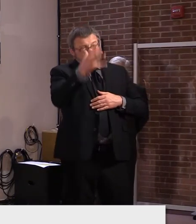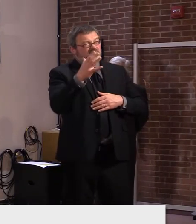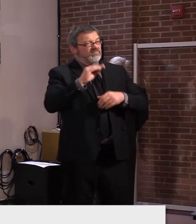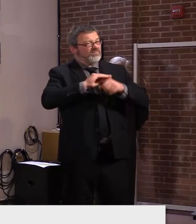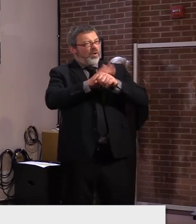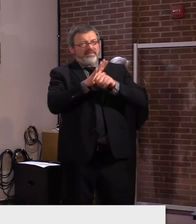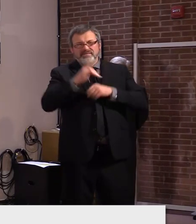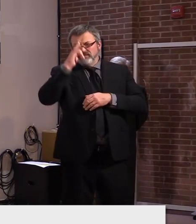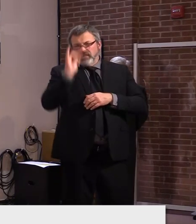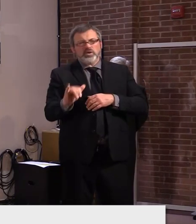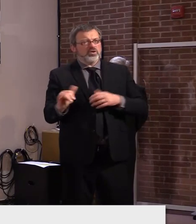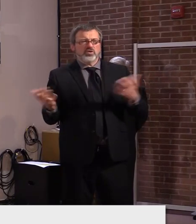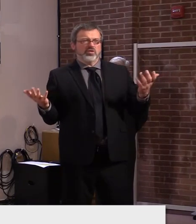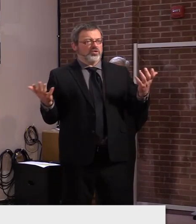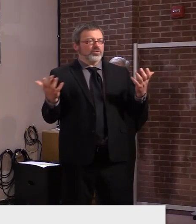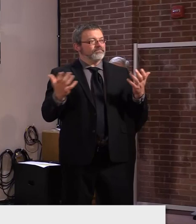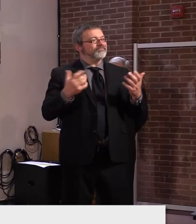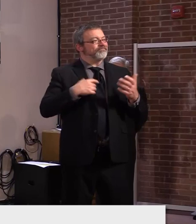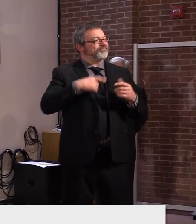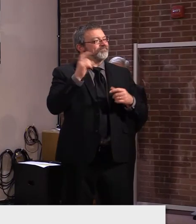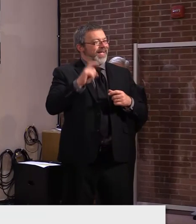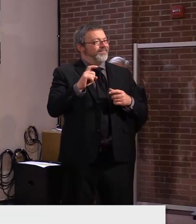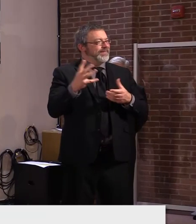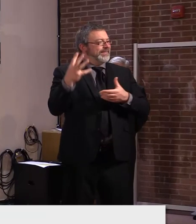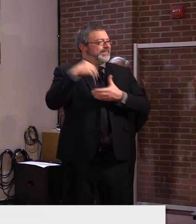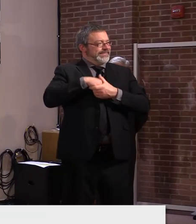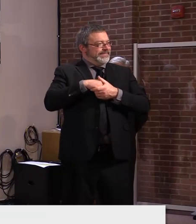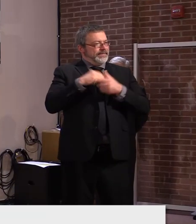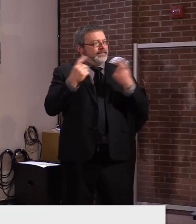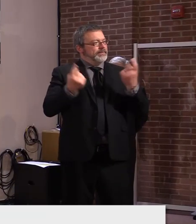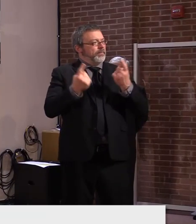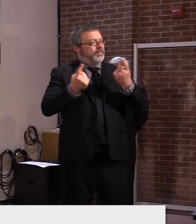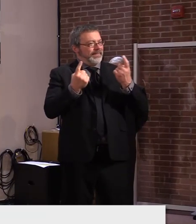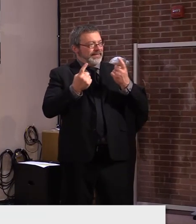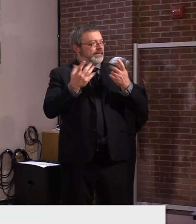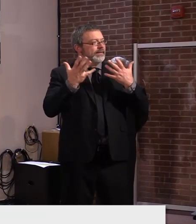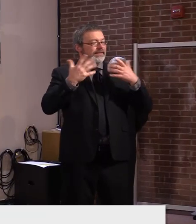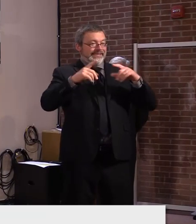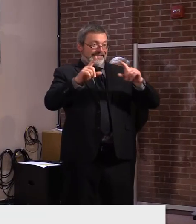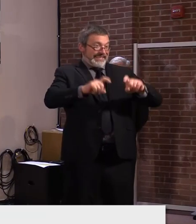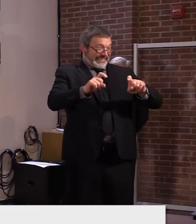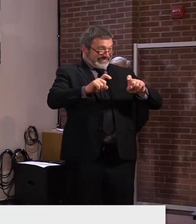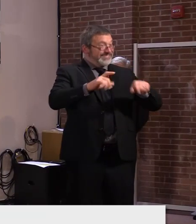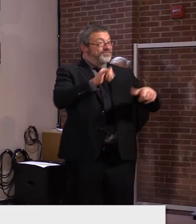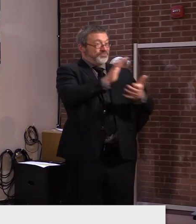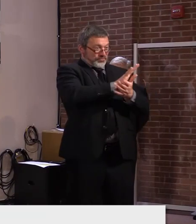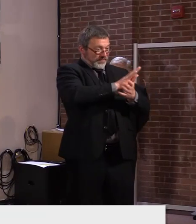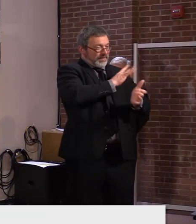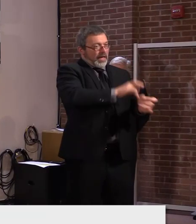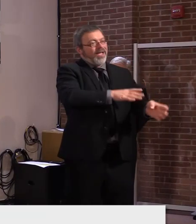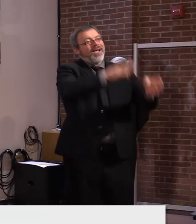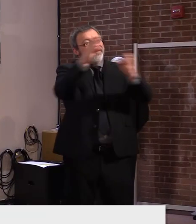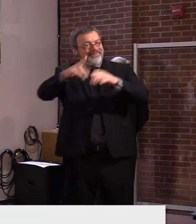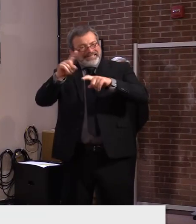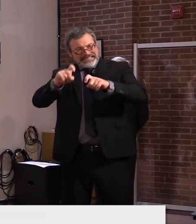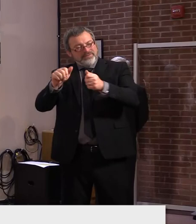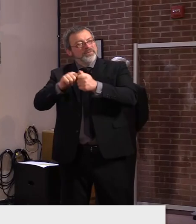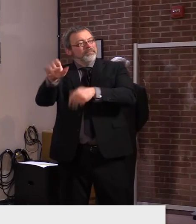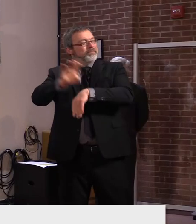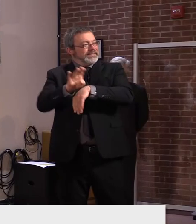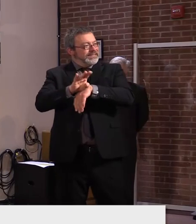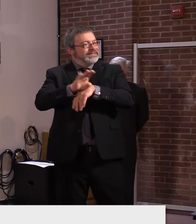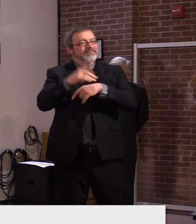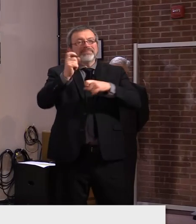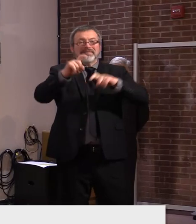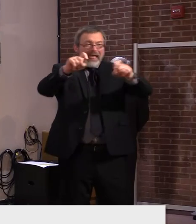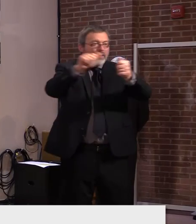you know, more access to testing, more frequent testing is going to be how we stay on top of this. And then given what testing results